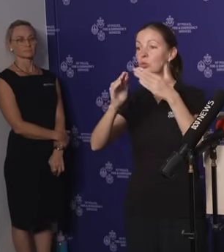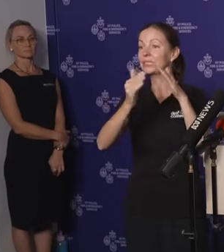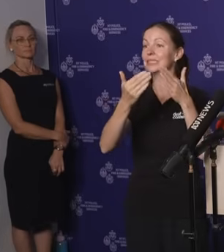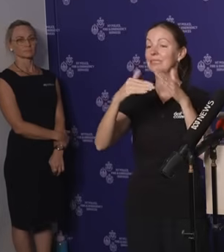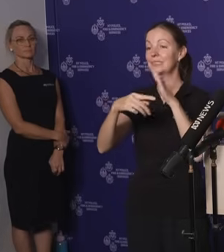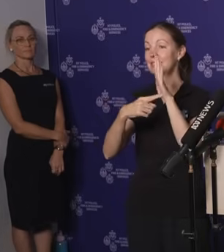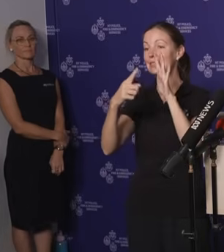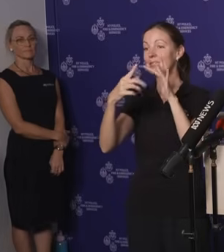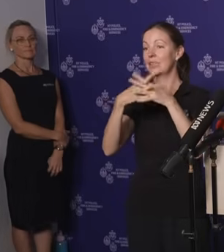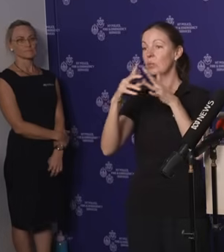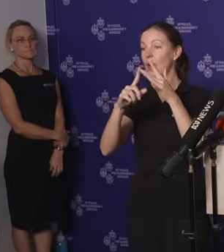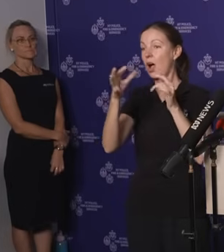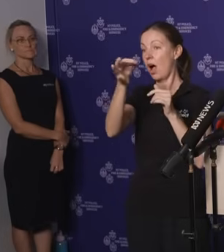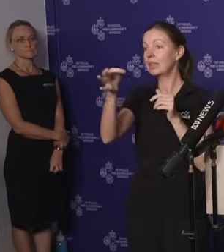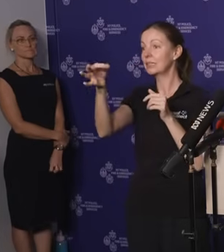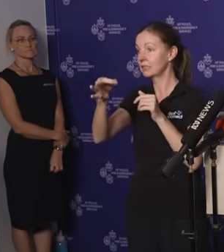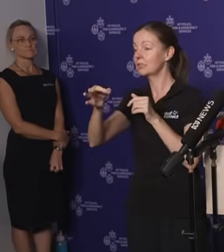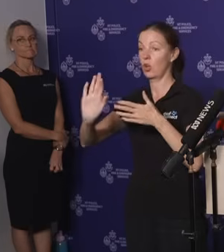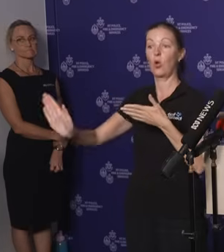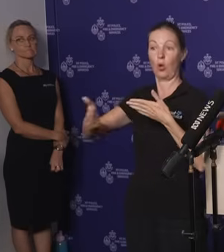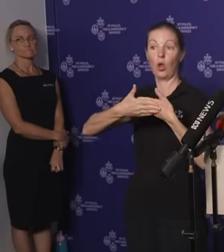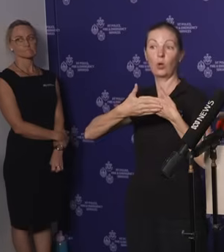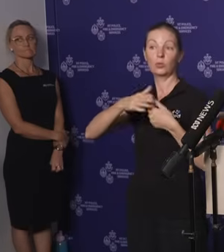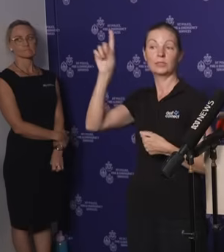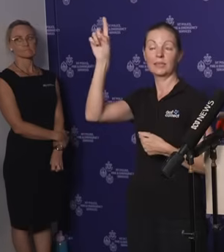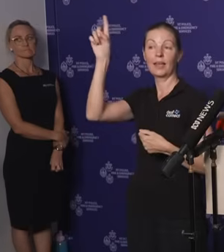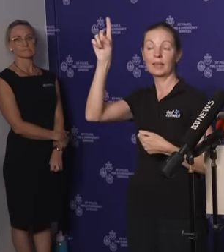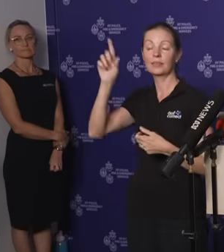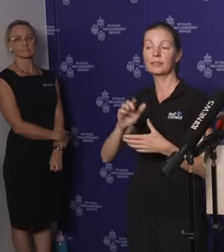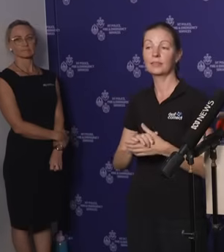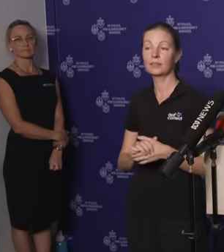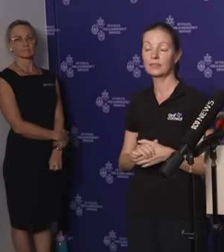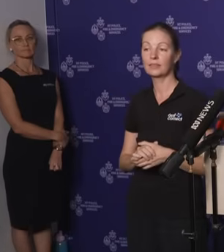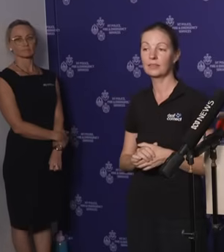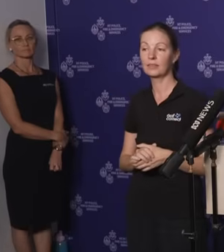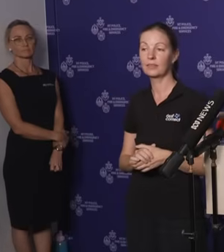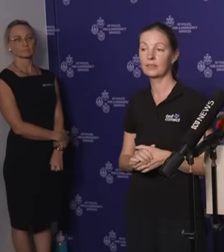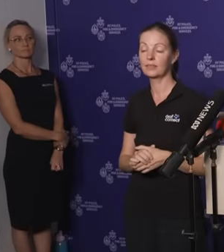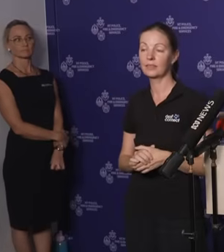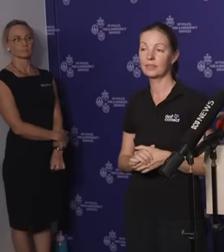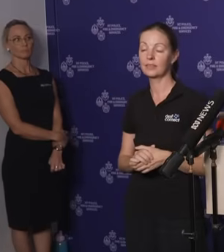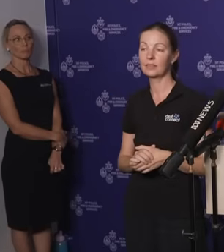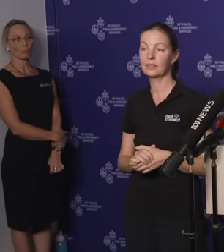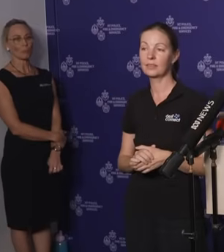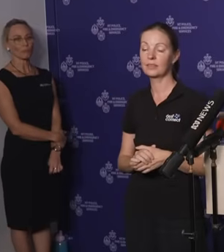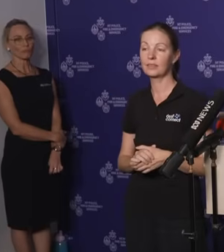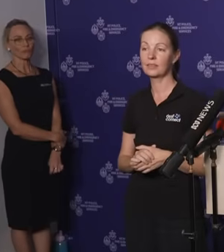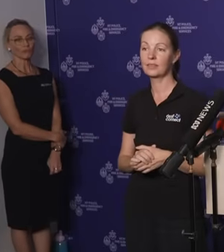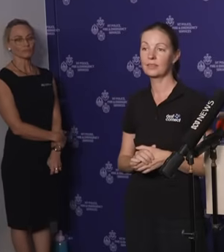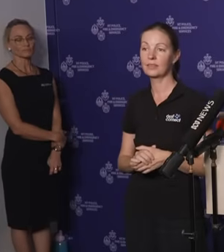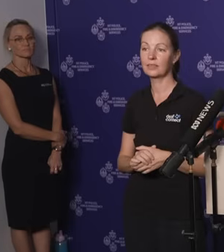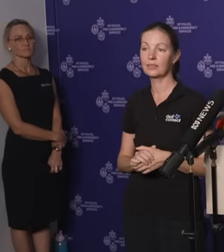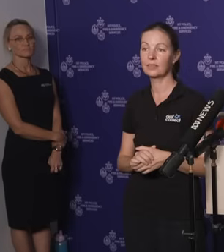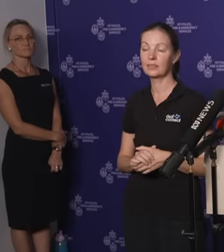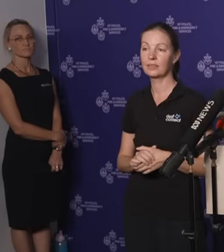hamara nanupe Milakapiti Warrawee Minjalang ki garden font